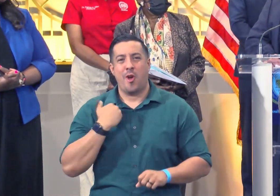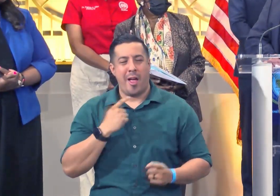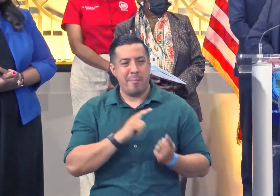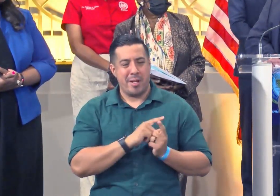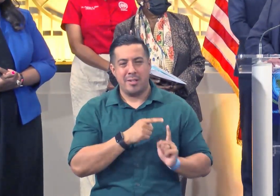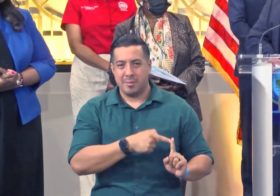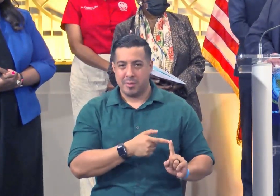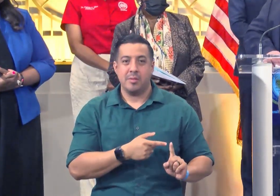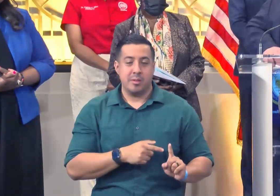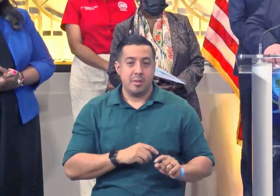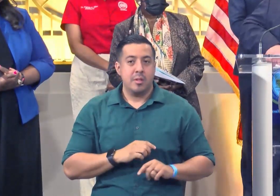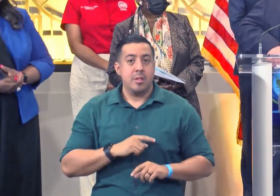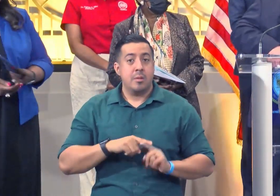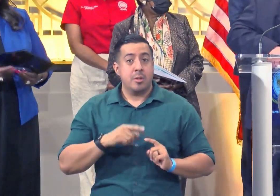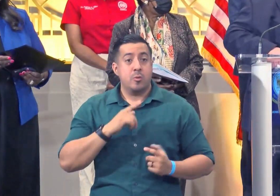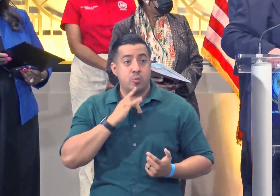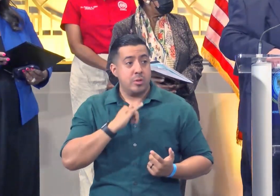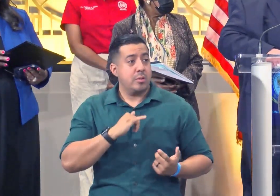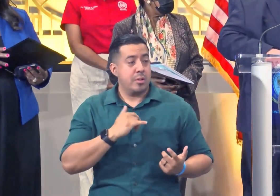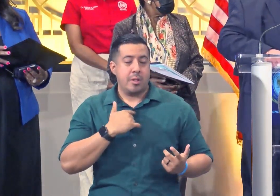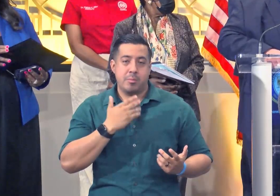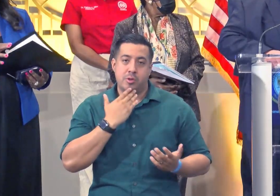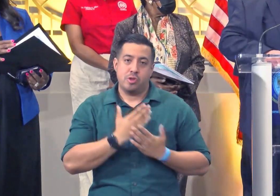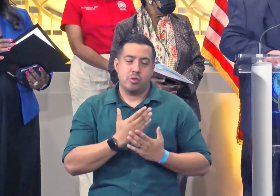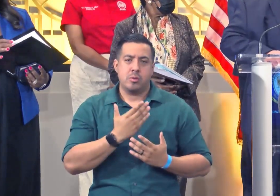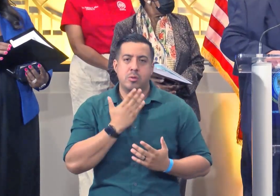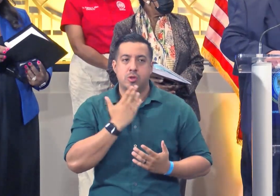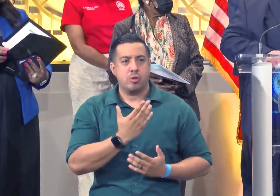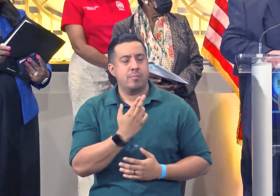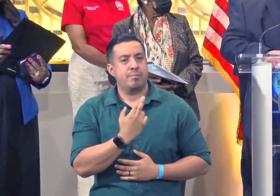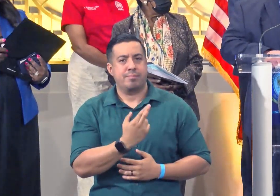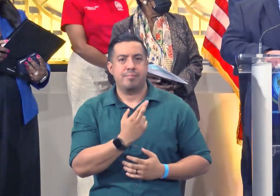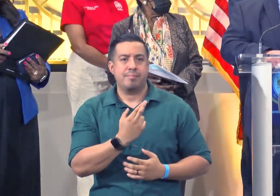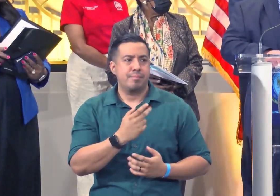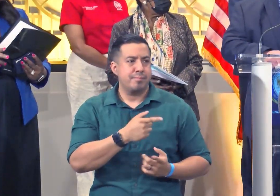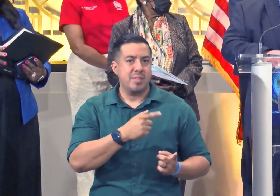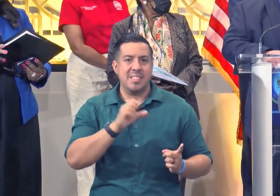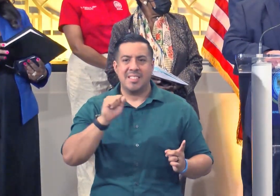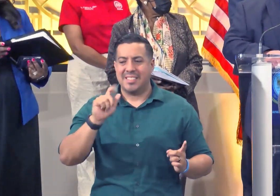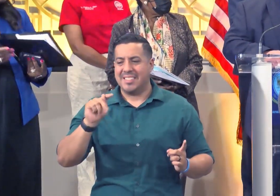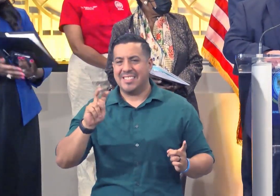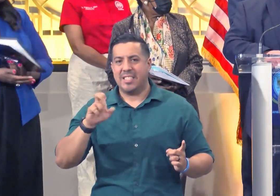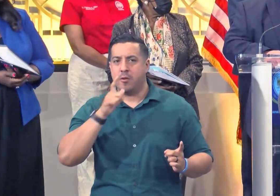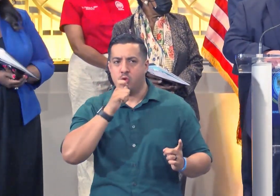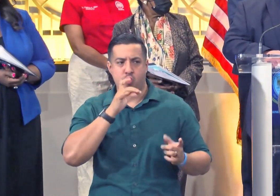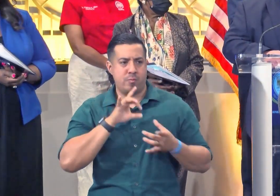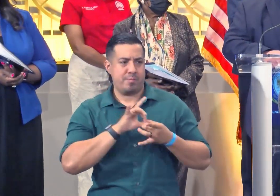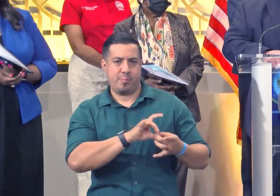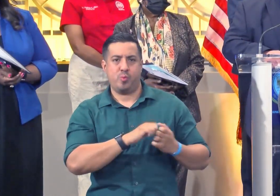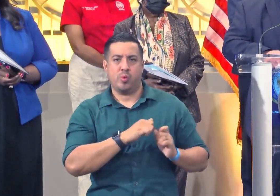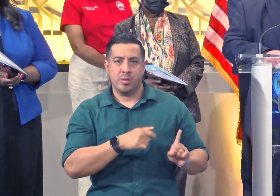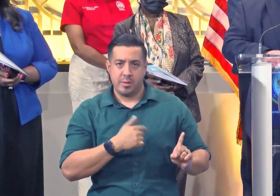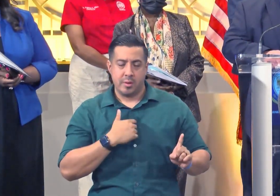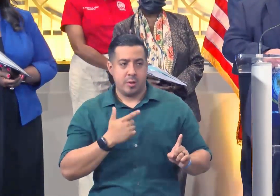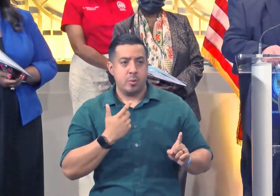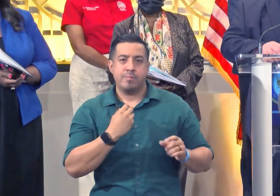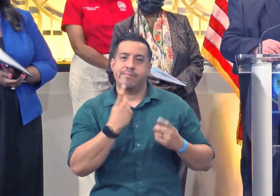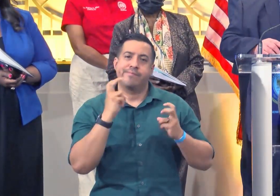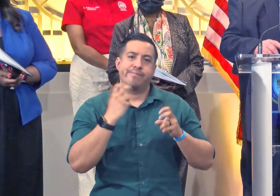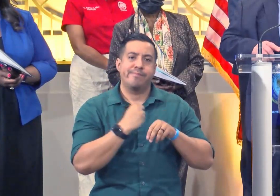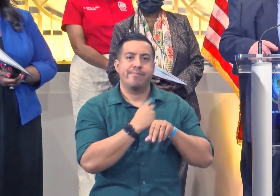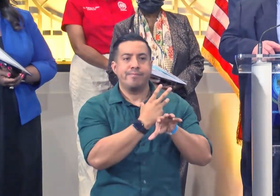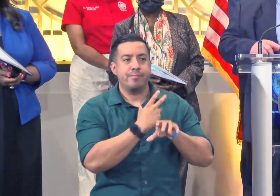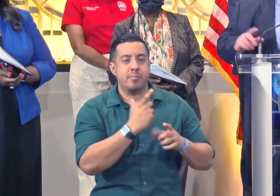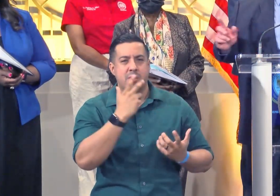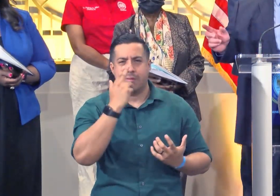And actually, it was through our good friend, mutual friend there, Steve, that connected us there. And we FaceTimed. And